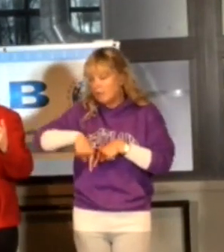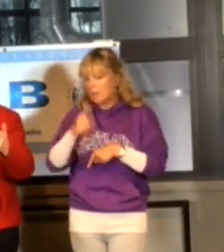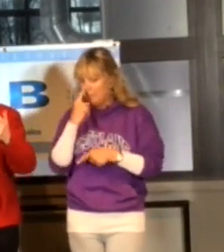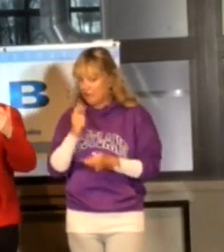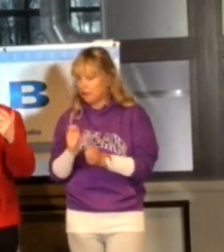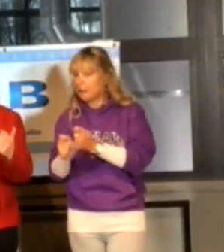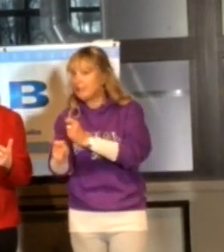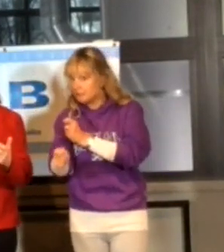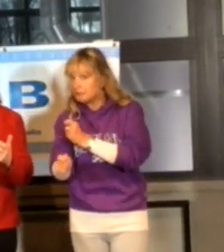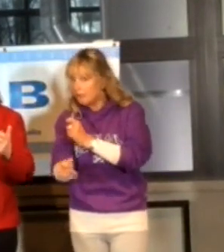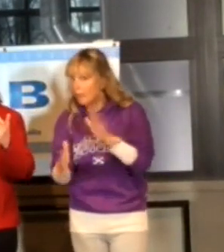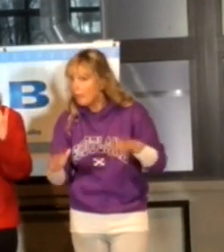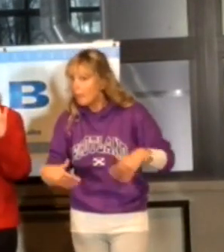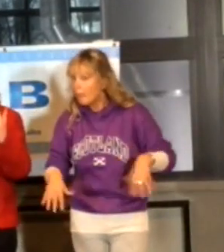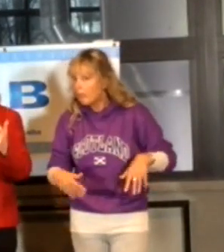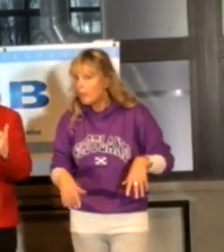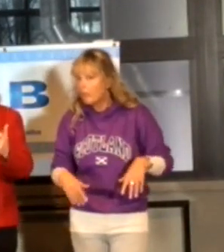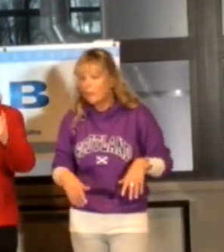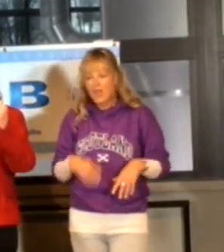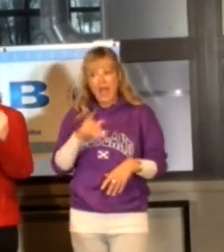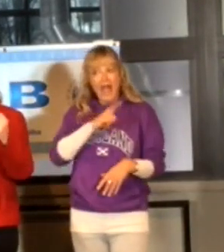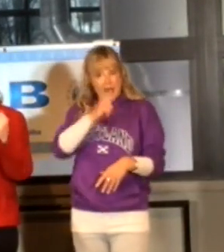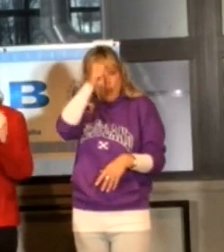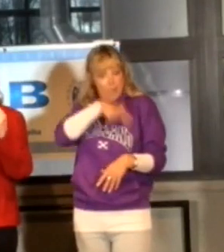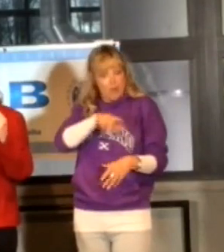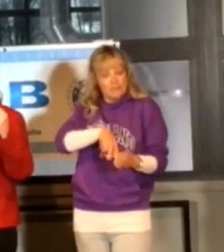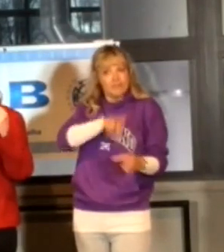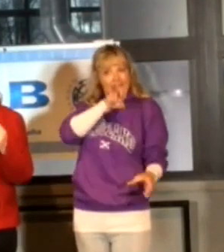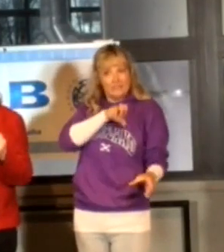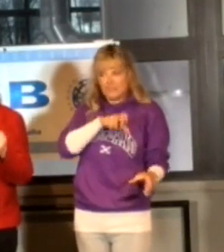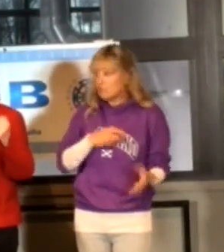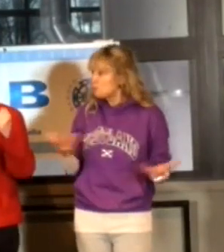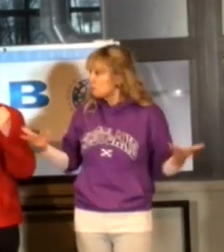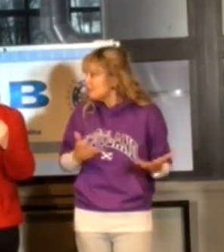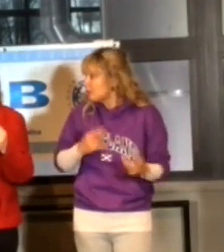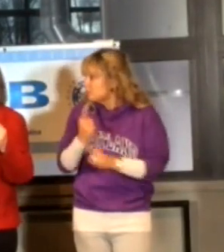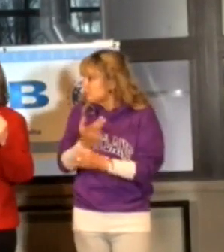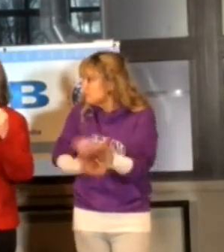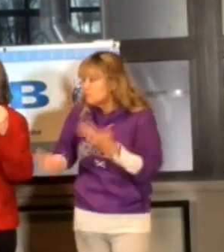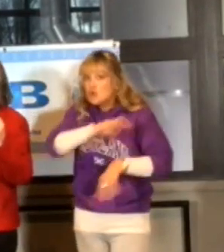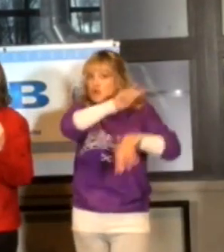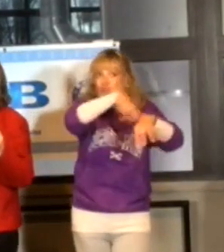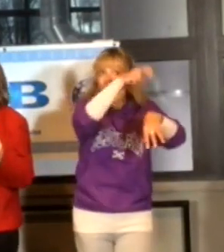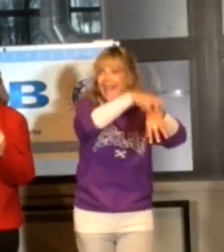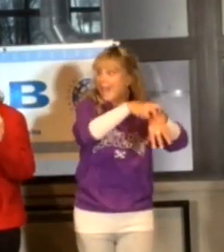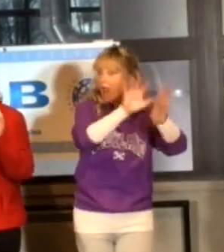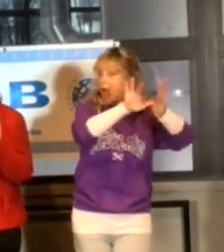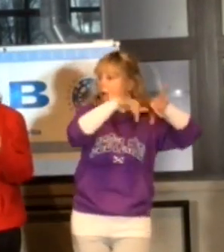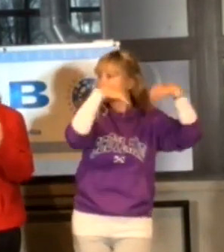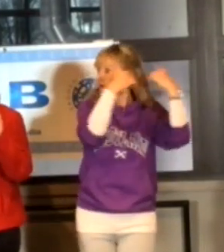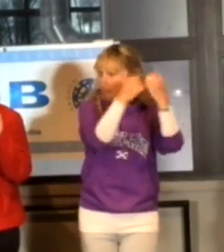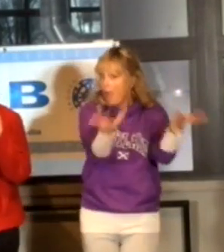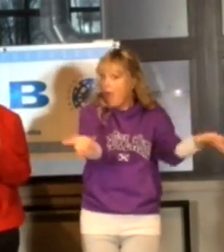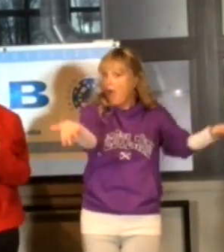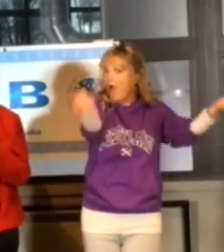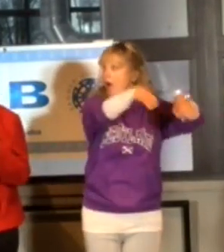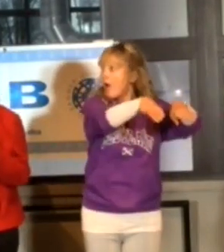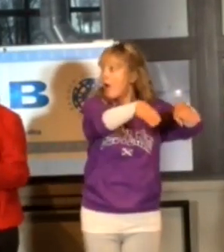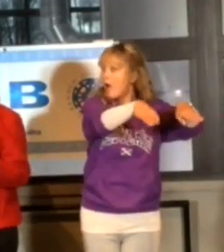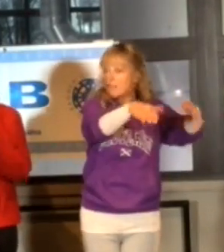brought extraordinarily by Brexit. As we speak today, the Northern Ireland Assembly is